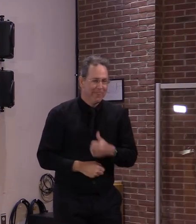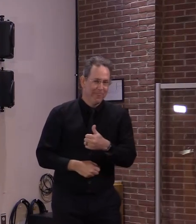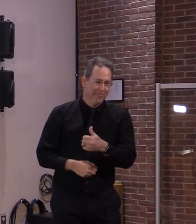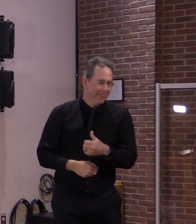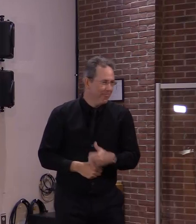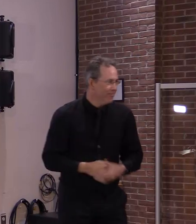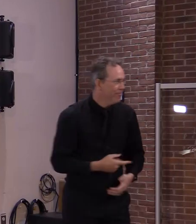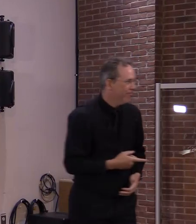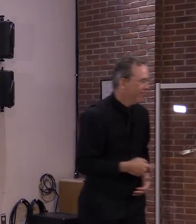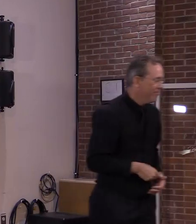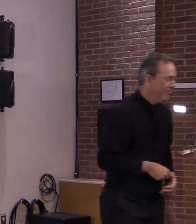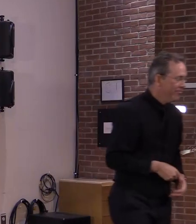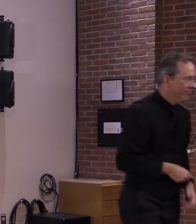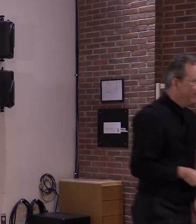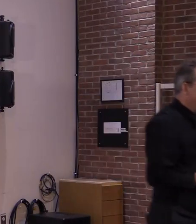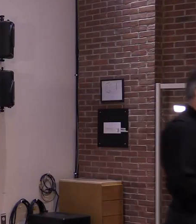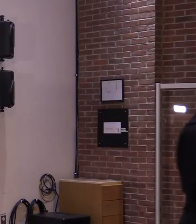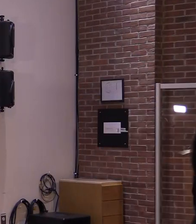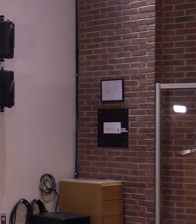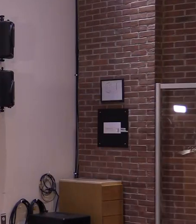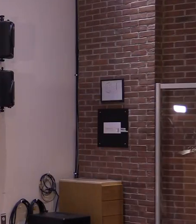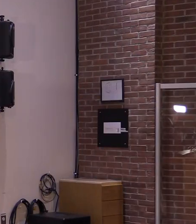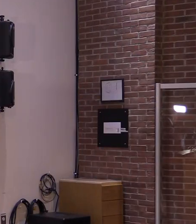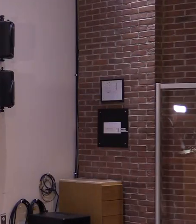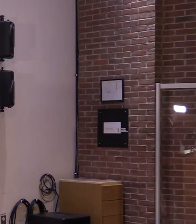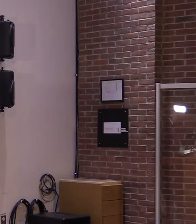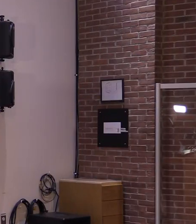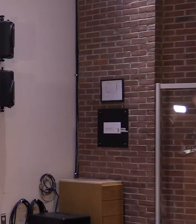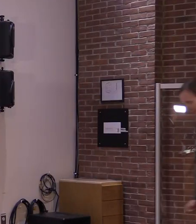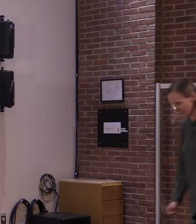Thank you. Devin Bates, Local 22, Local 44.